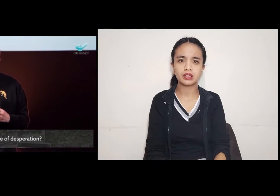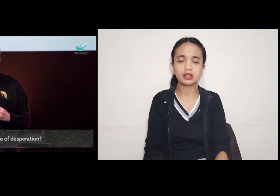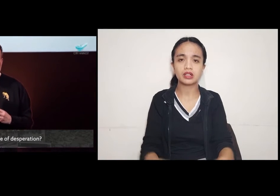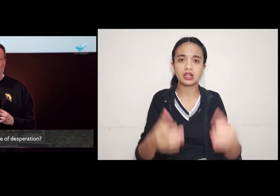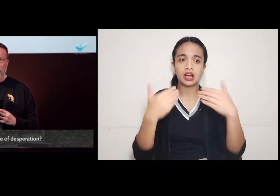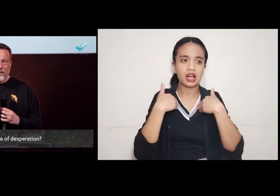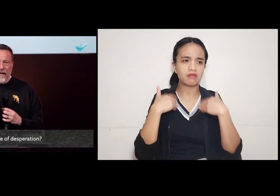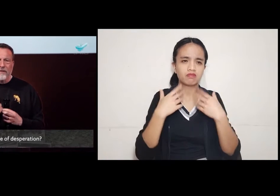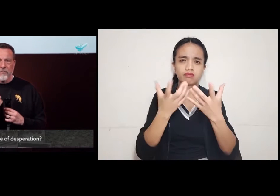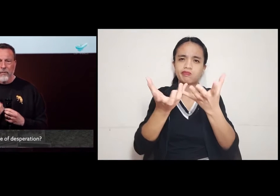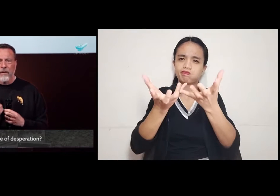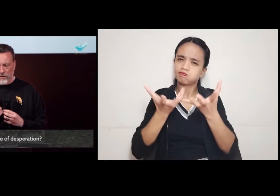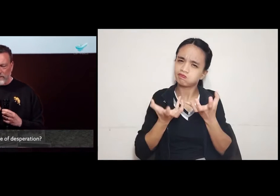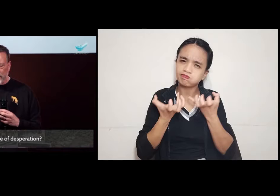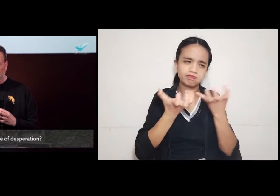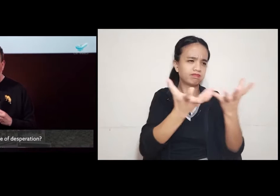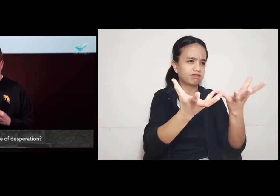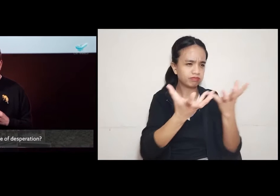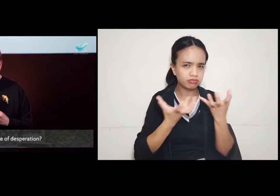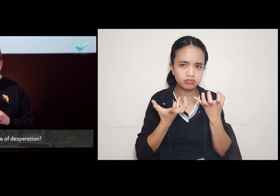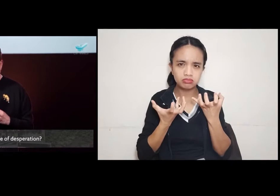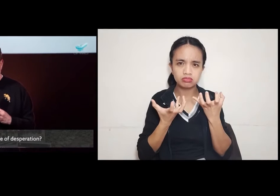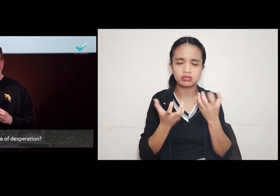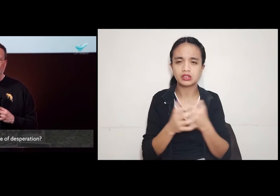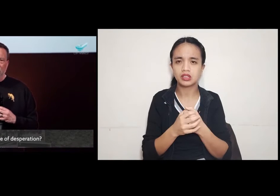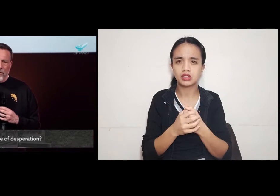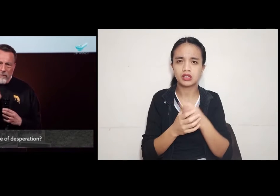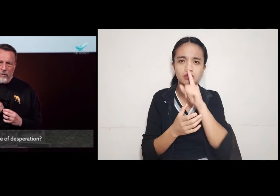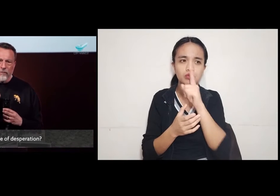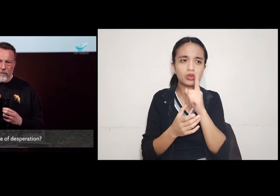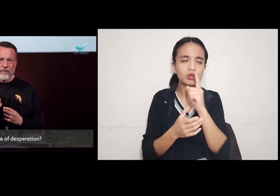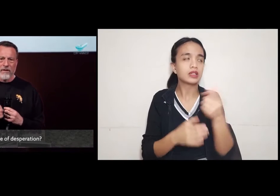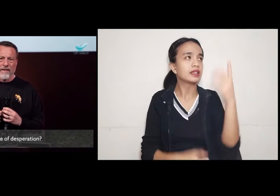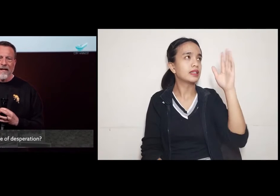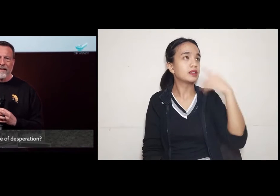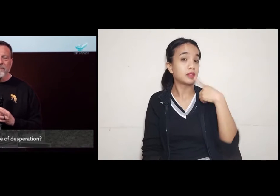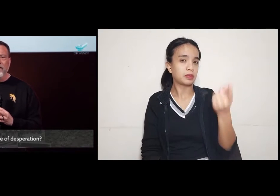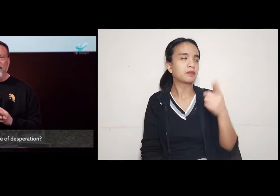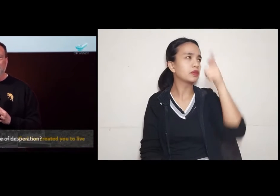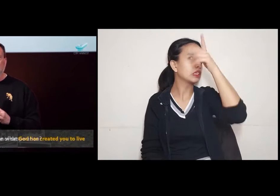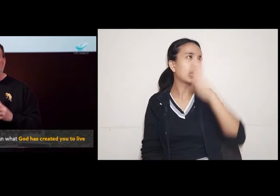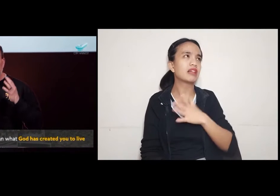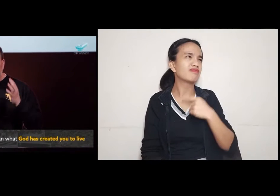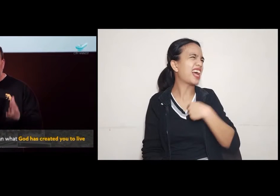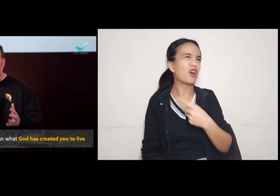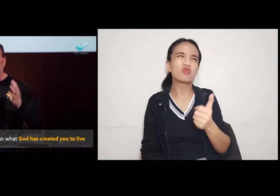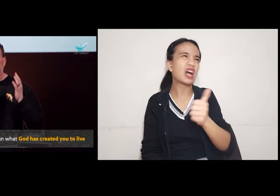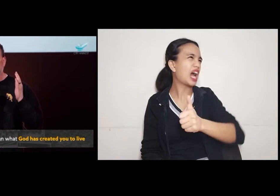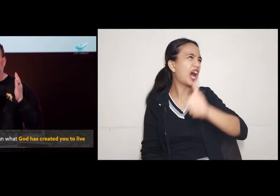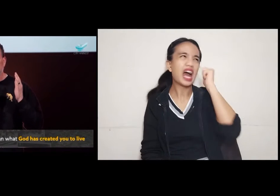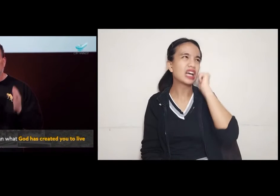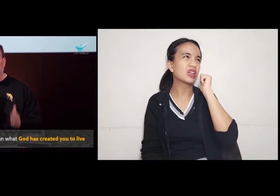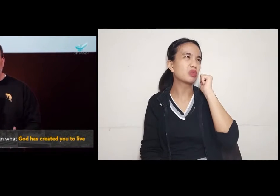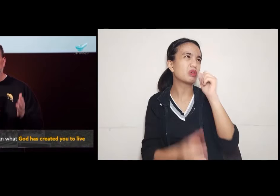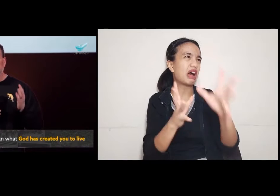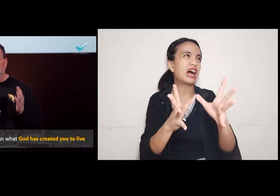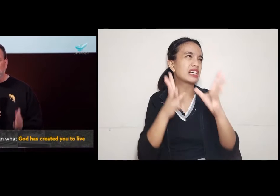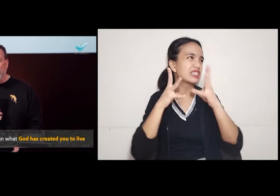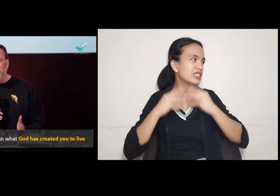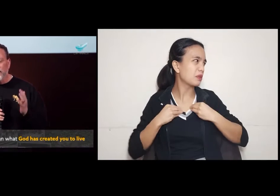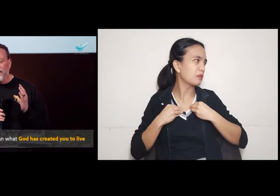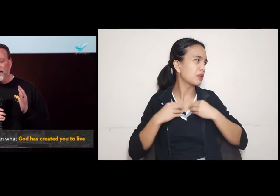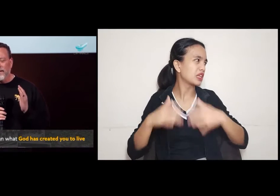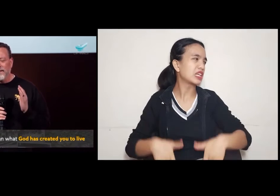at the place where there's a desperation that can actually move you to say, God, I refuse to accept